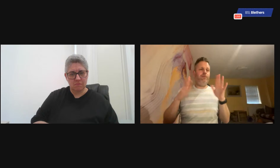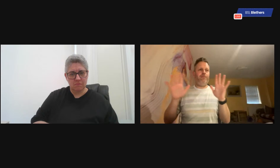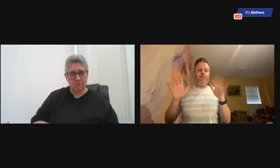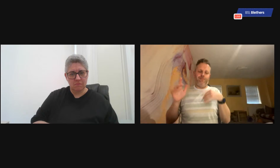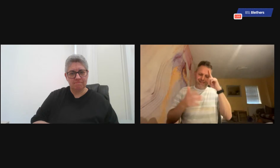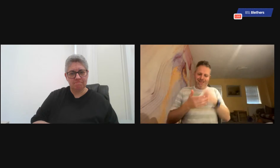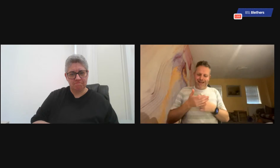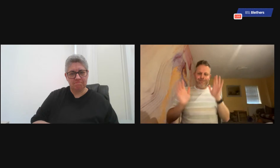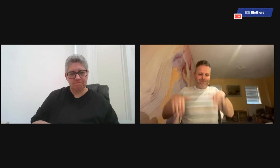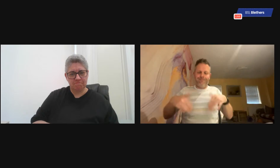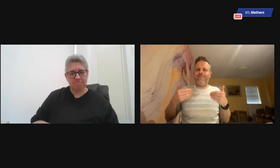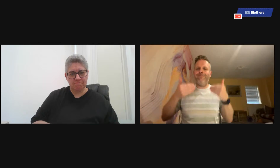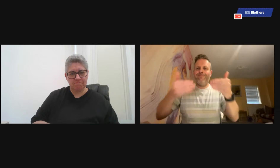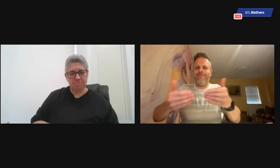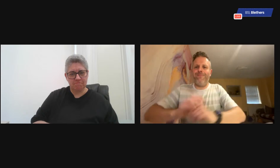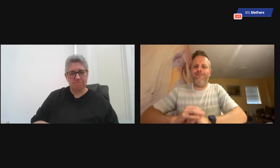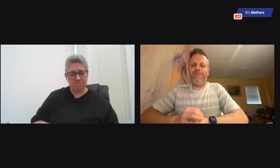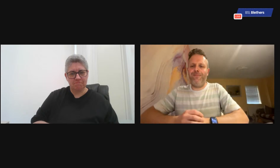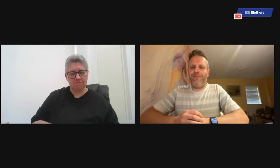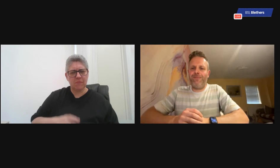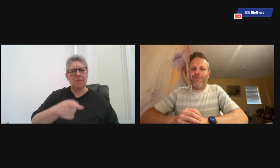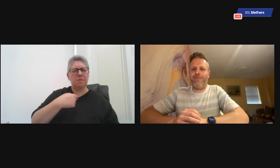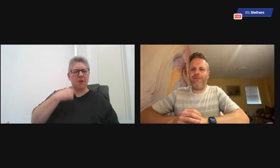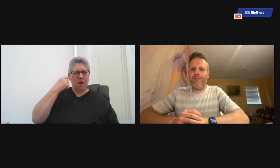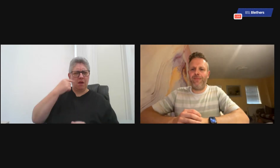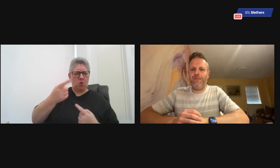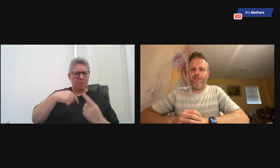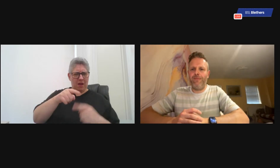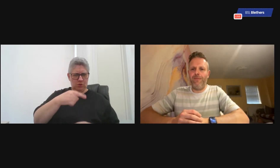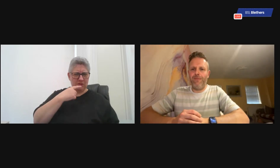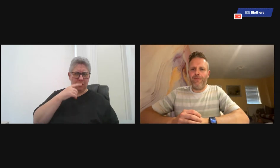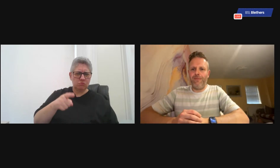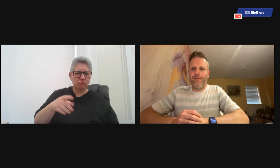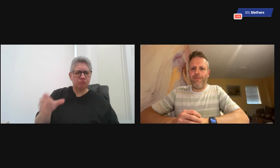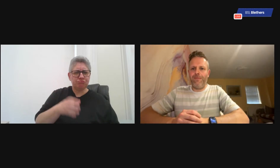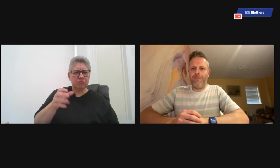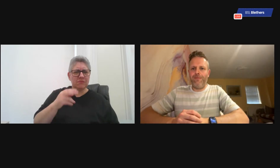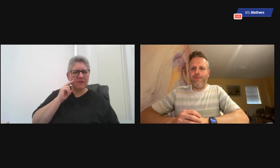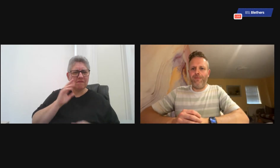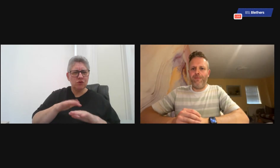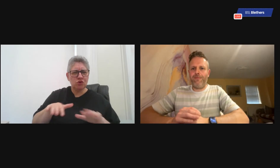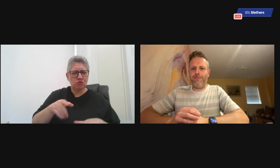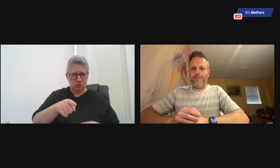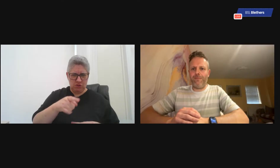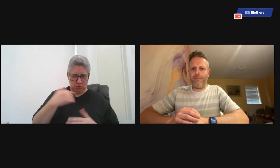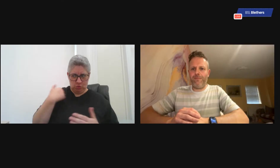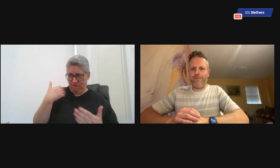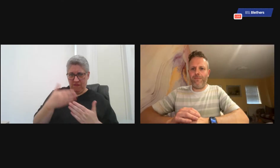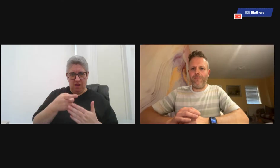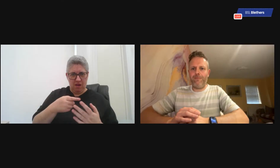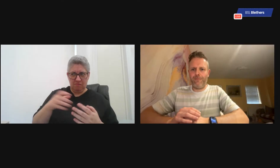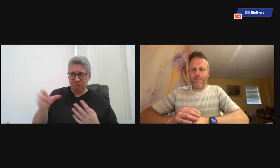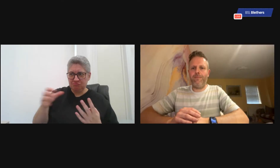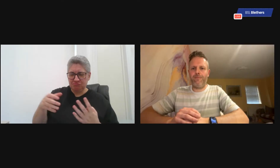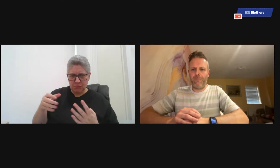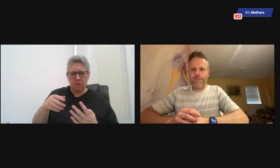of course. But at the end of the day, you have to make the decision yourself and move forward with that.